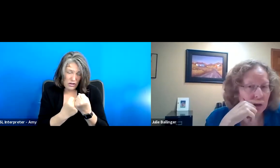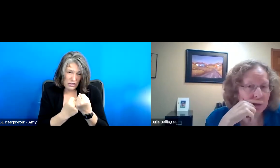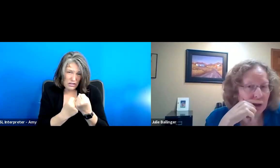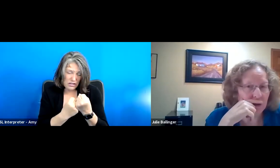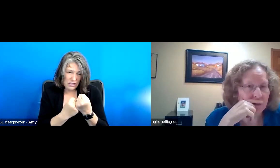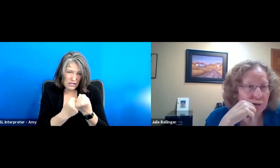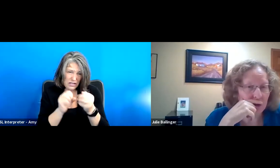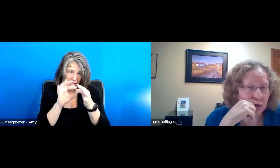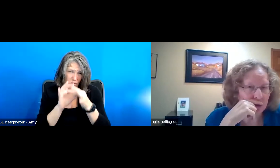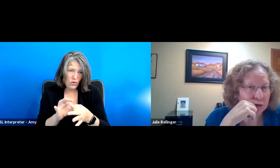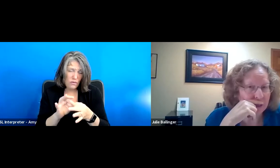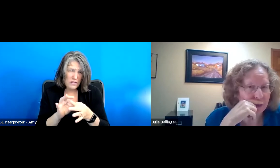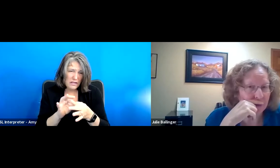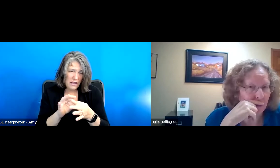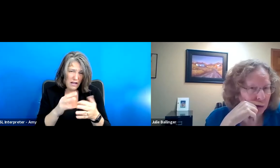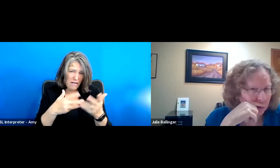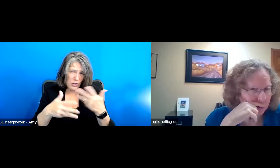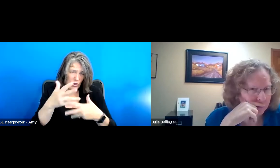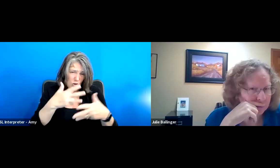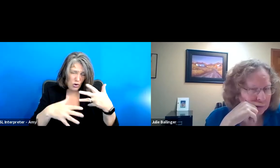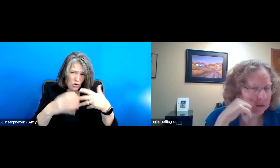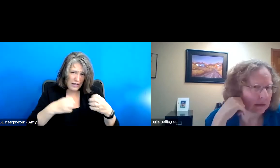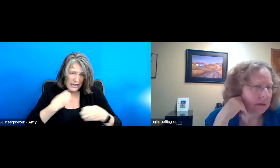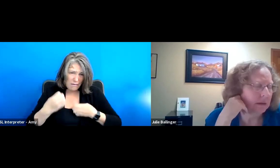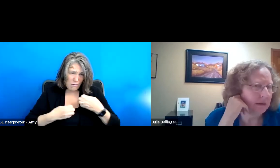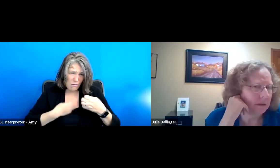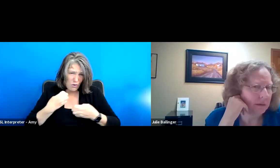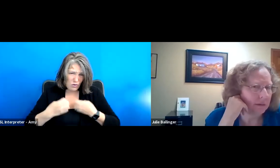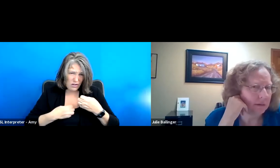in terms of social and emotional.